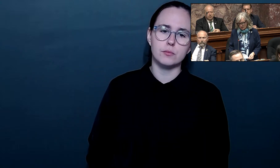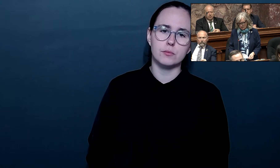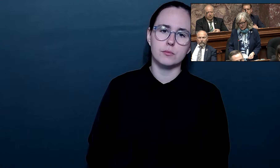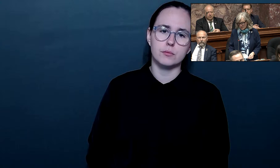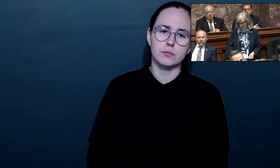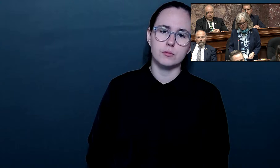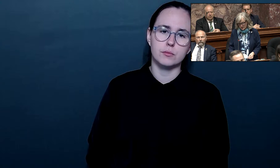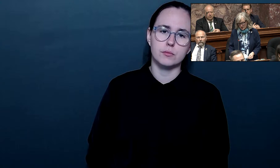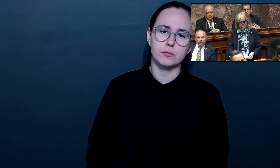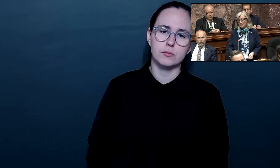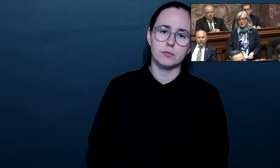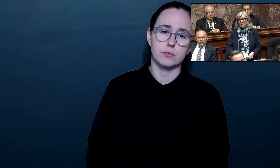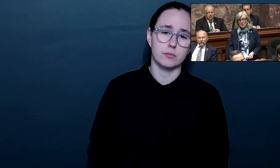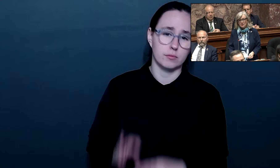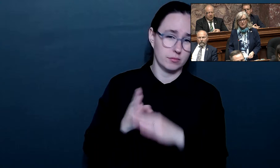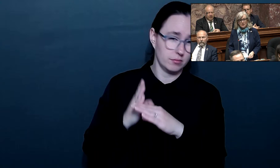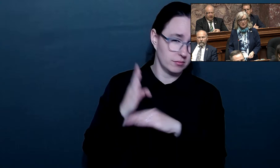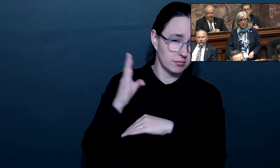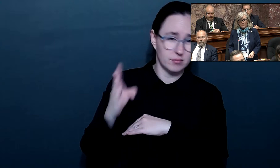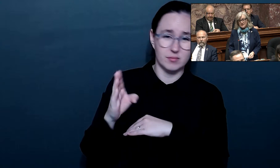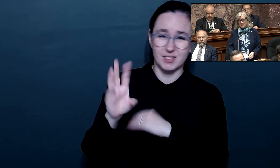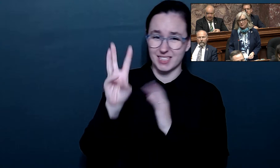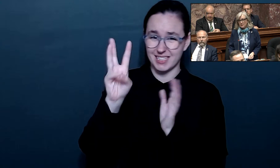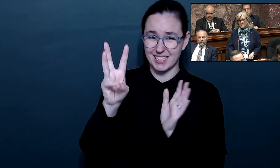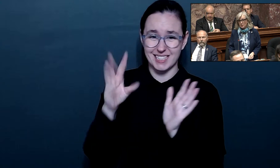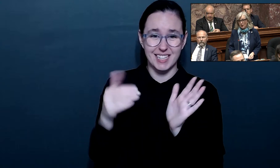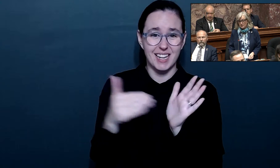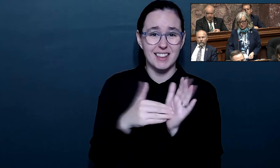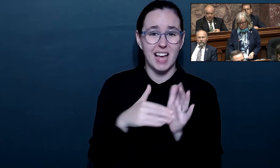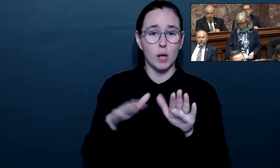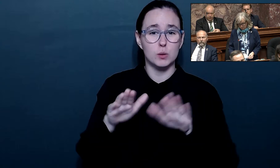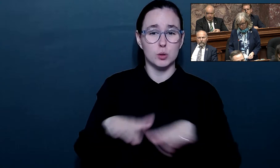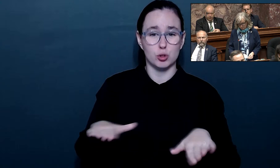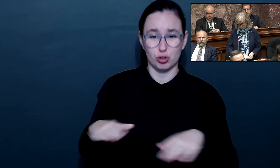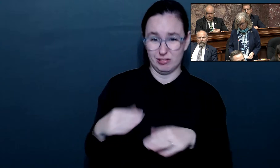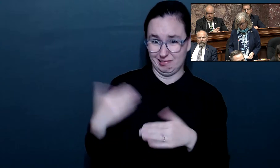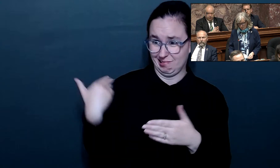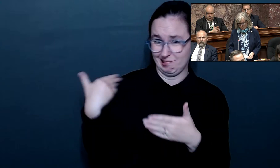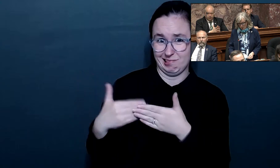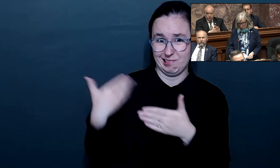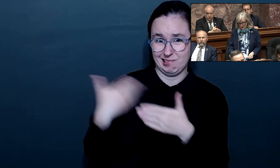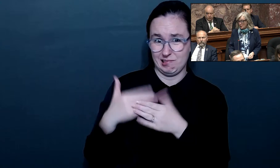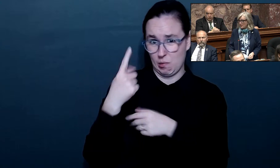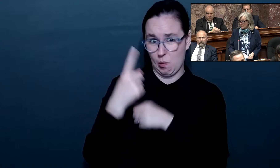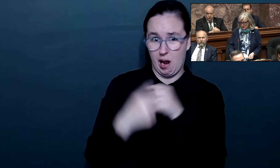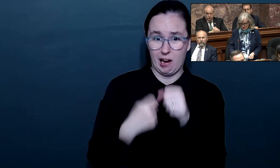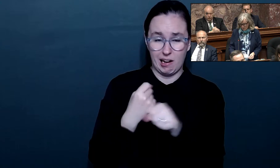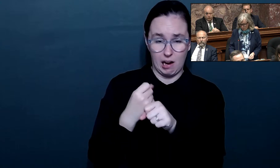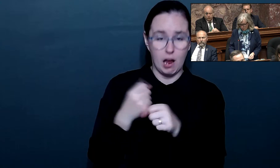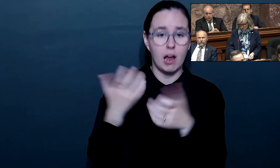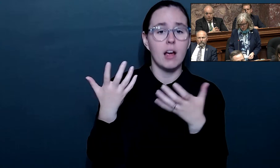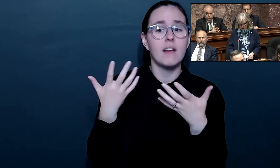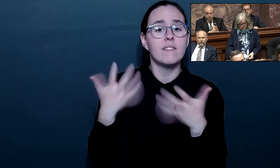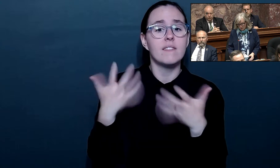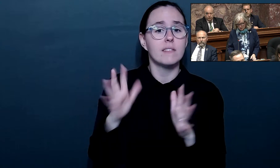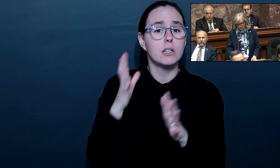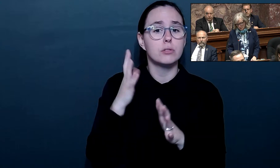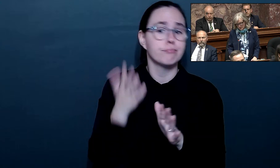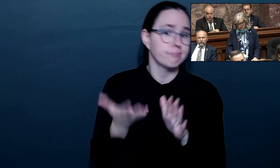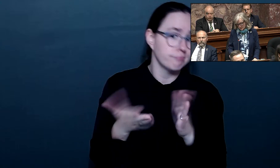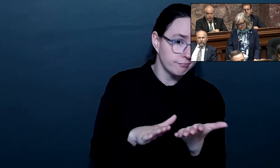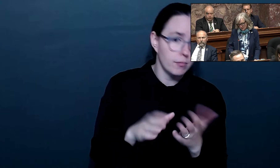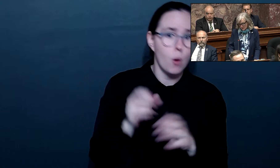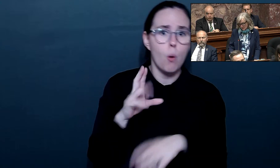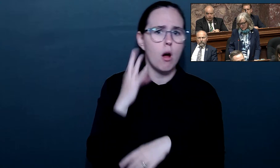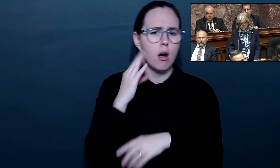injuries this past year on this government's watch. We know that a disproportionate number of